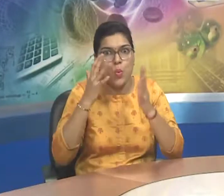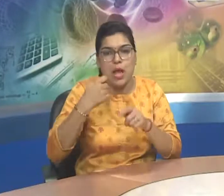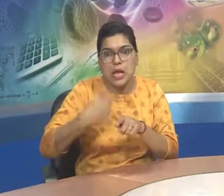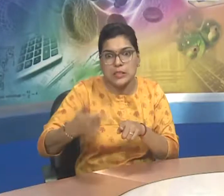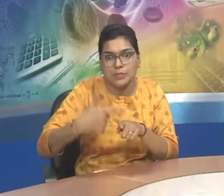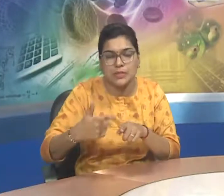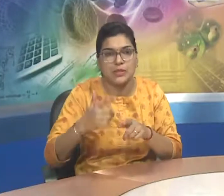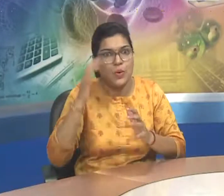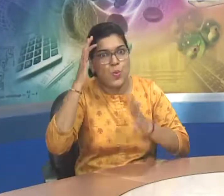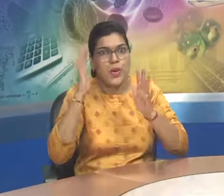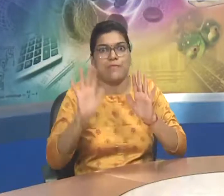stability